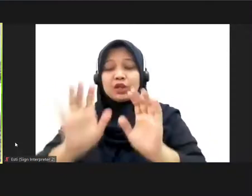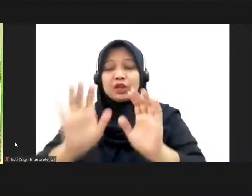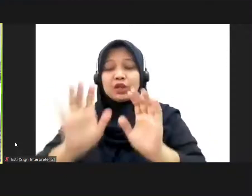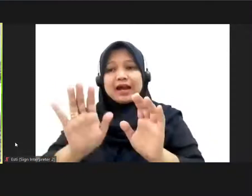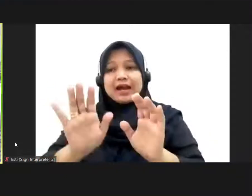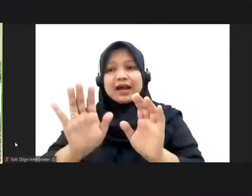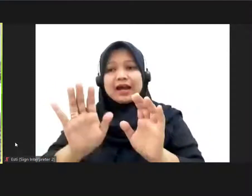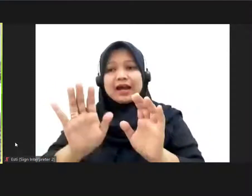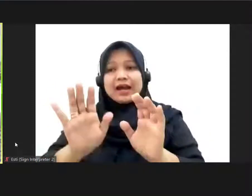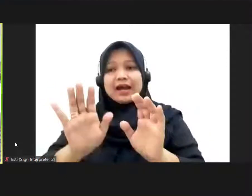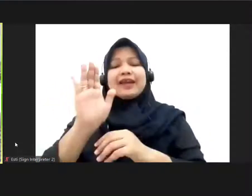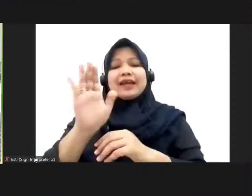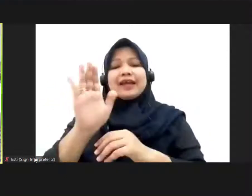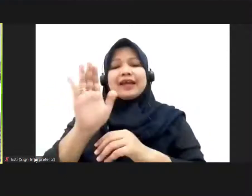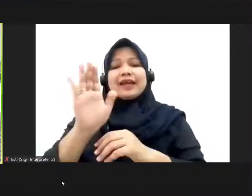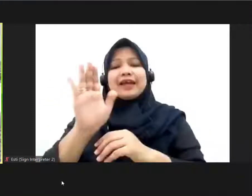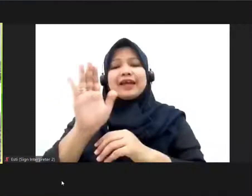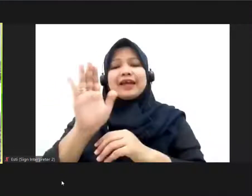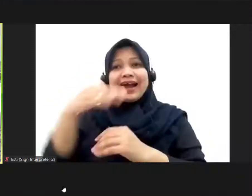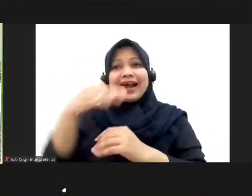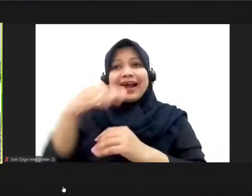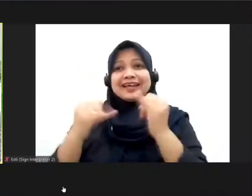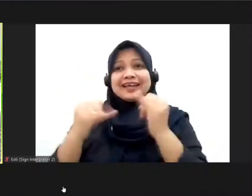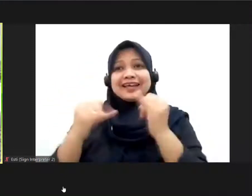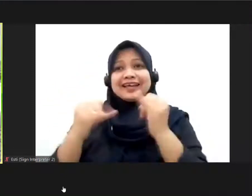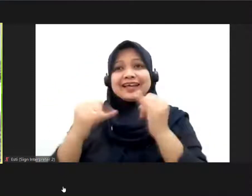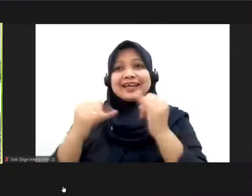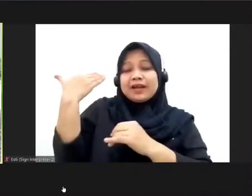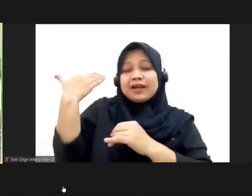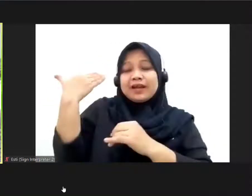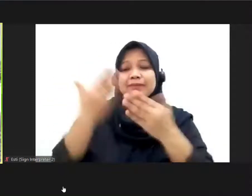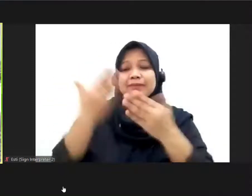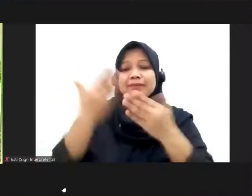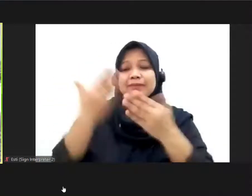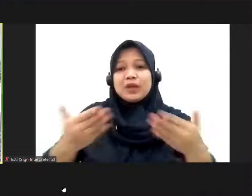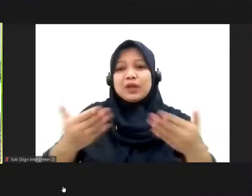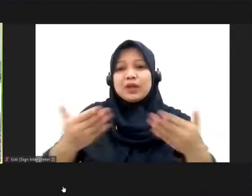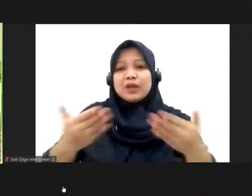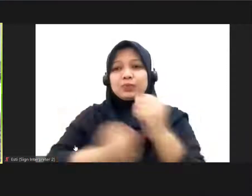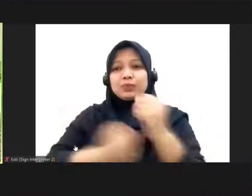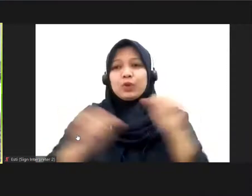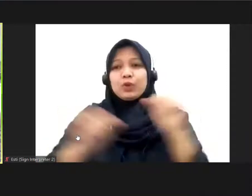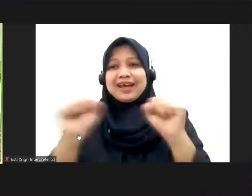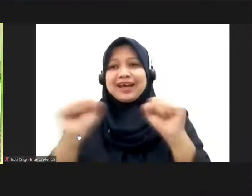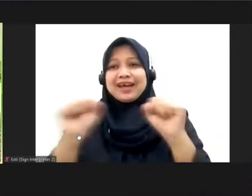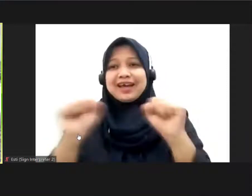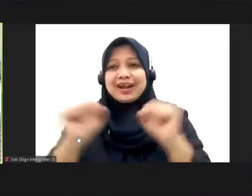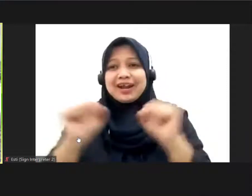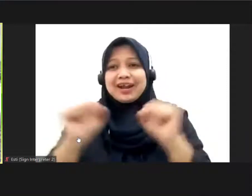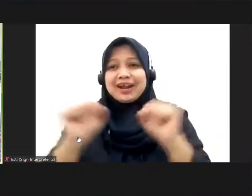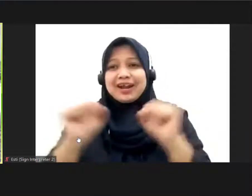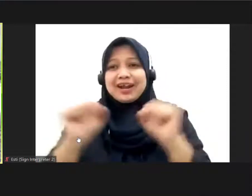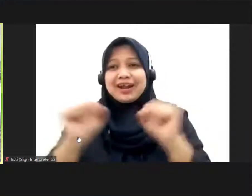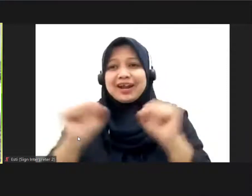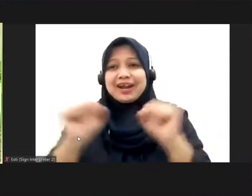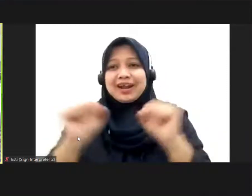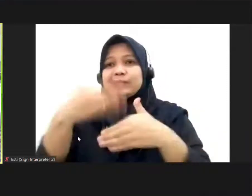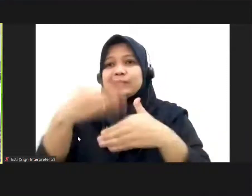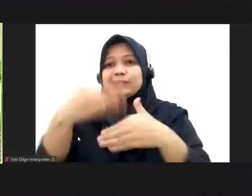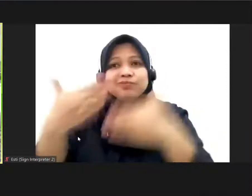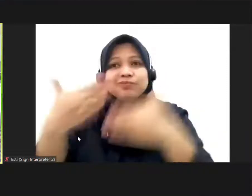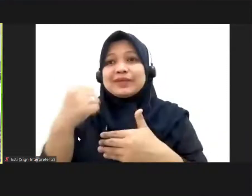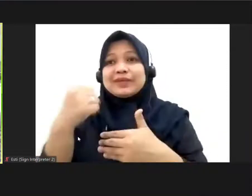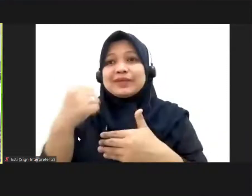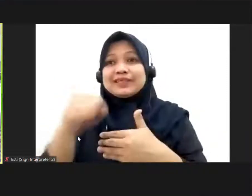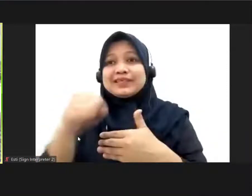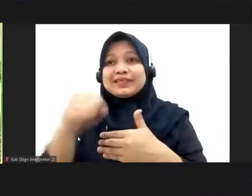was seen in the last year, and the emergency response was not possible due to the restrictions I mentioned. We